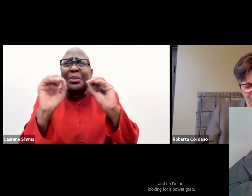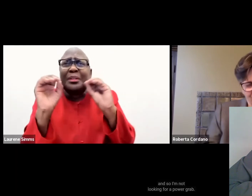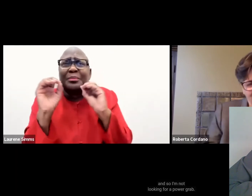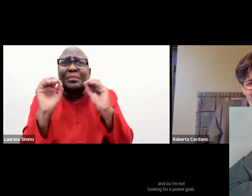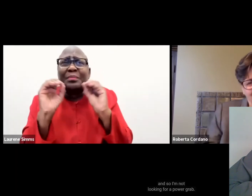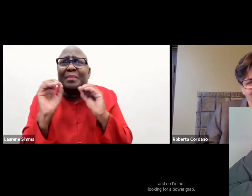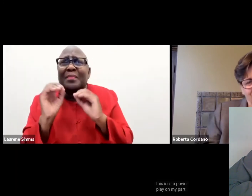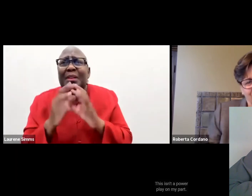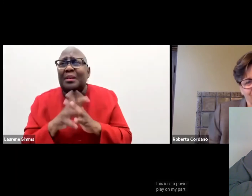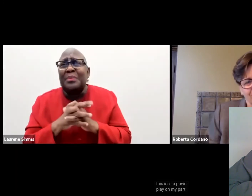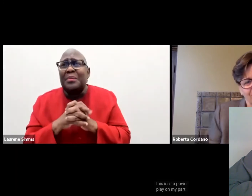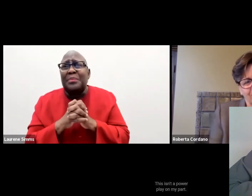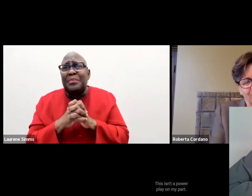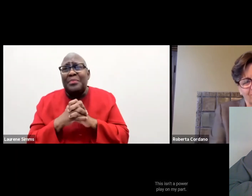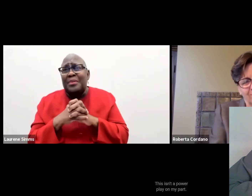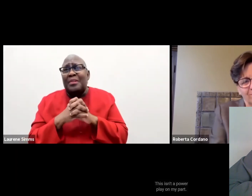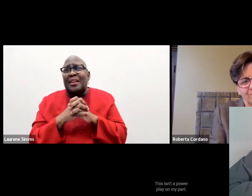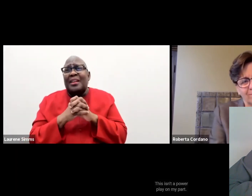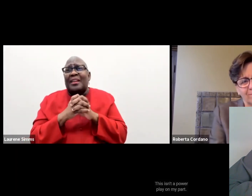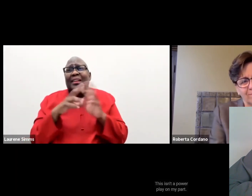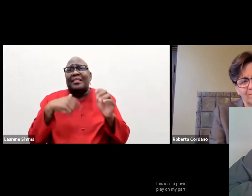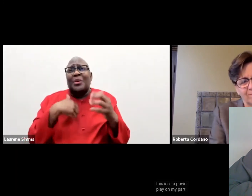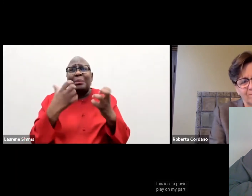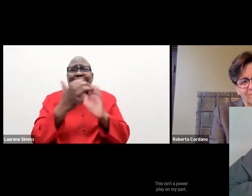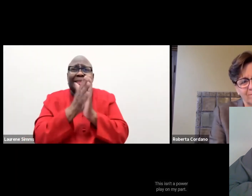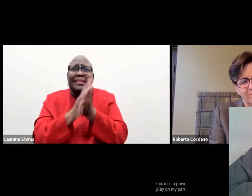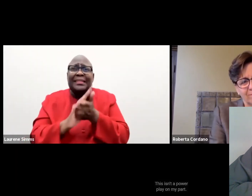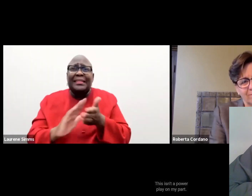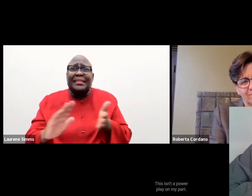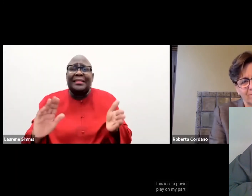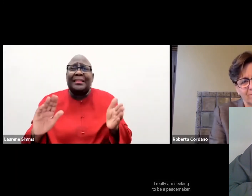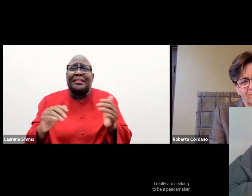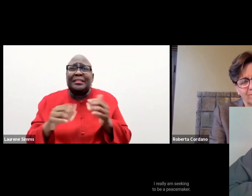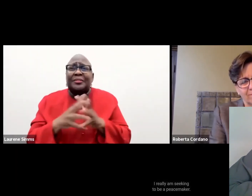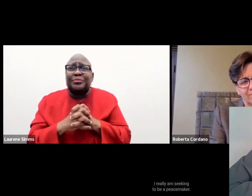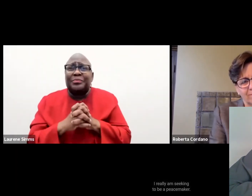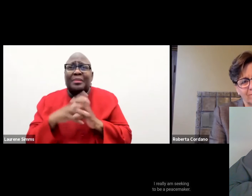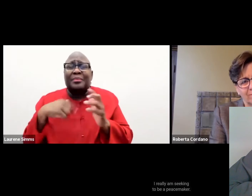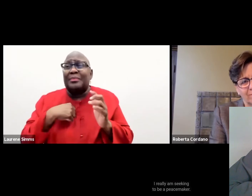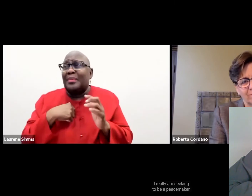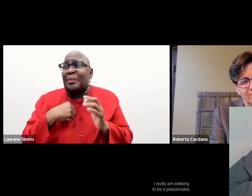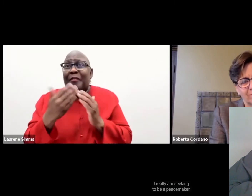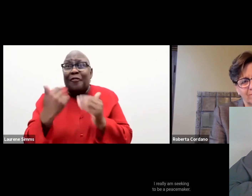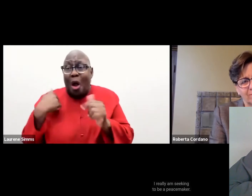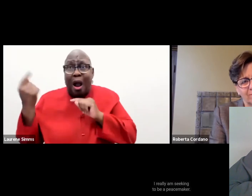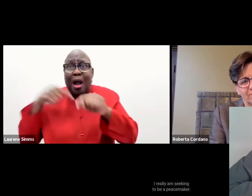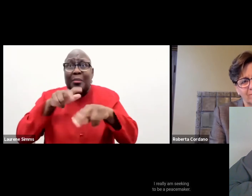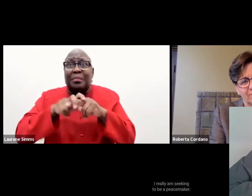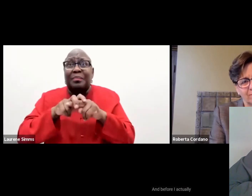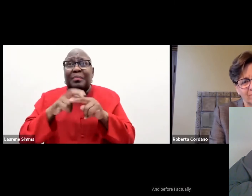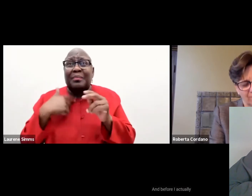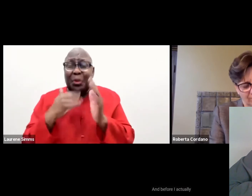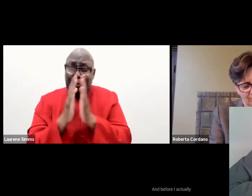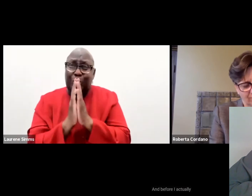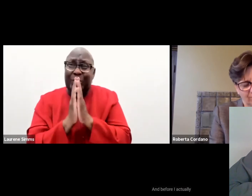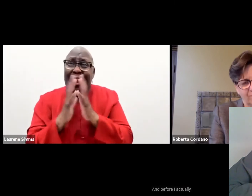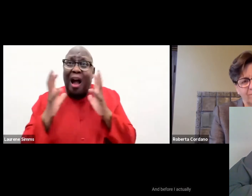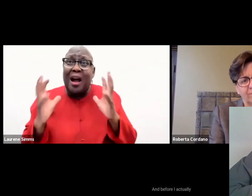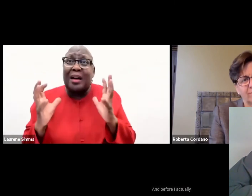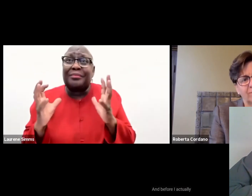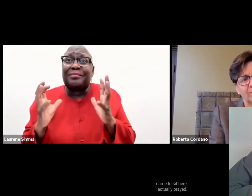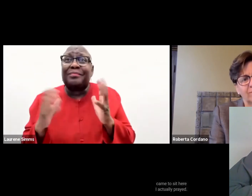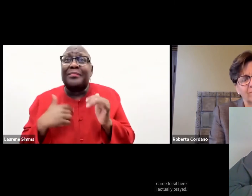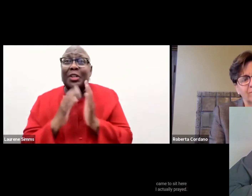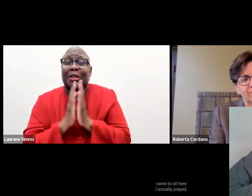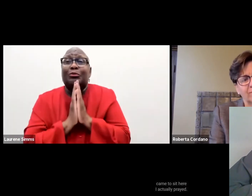I'm not using this as a powerful tool to persuade anyone or anything like that. I'm really seeking to be a peacemaker.